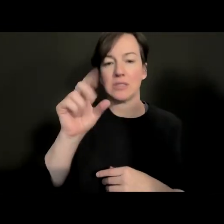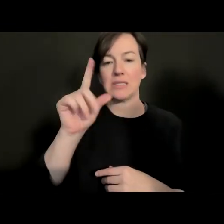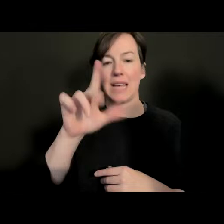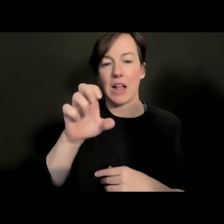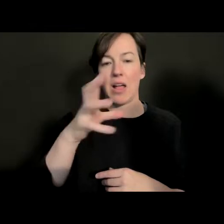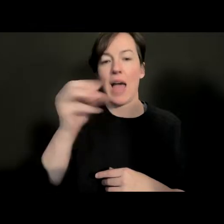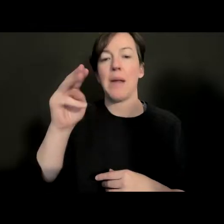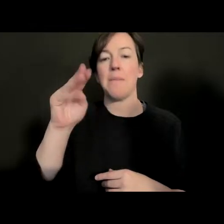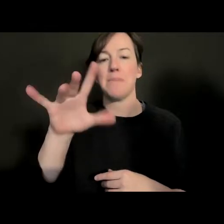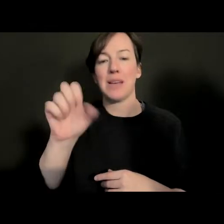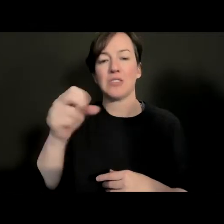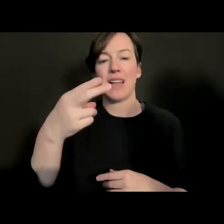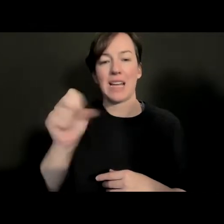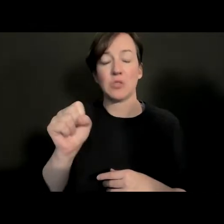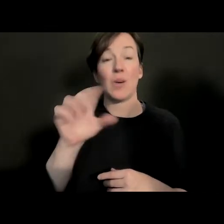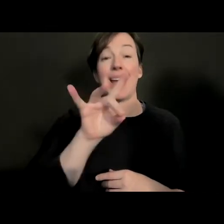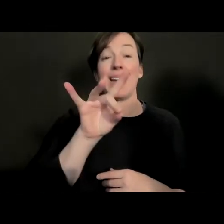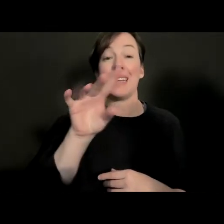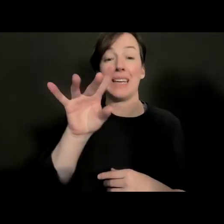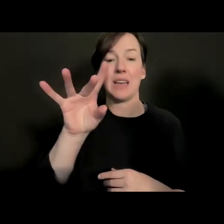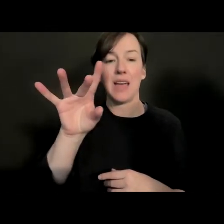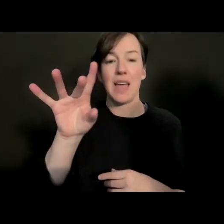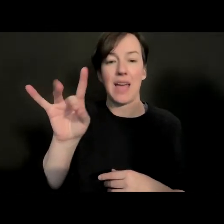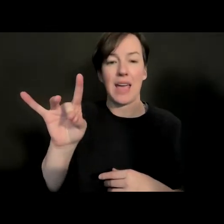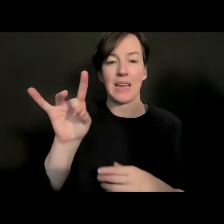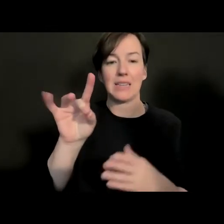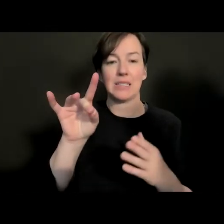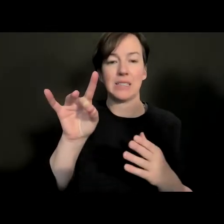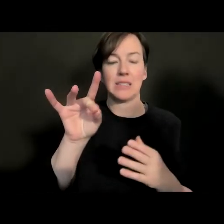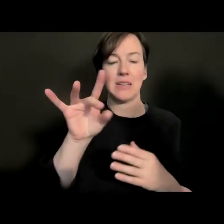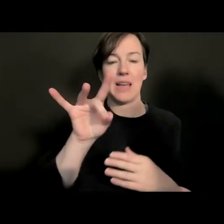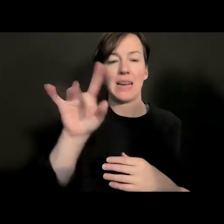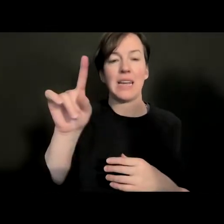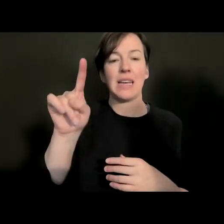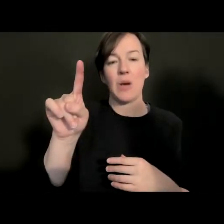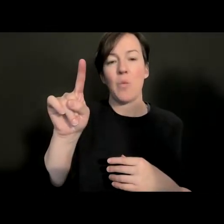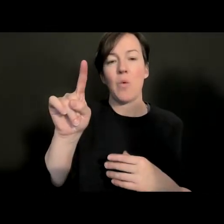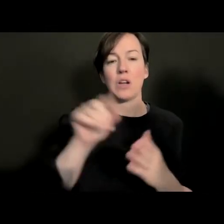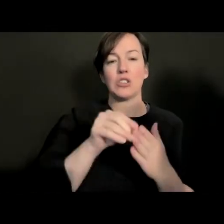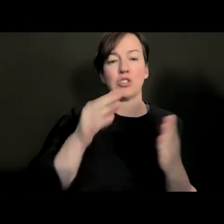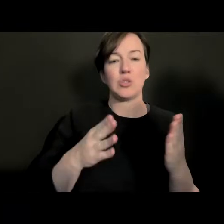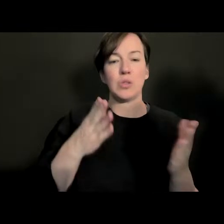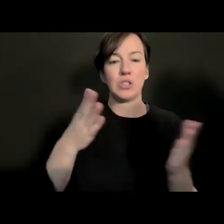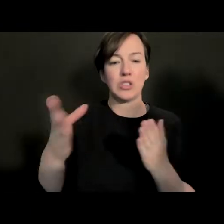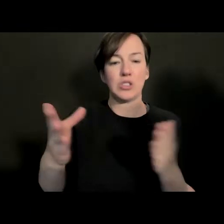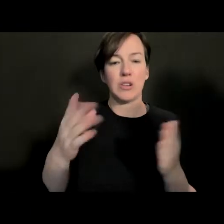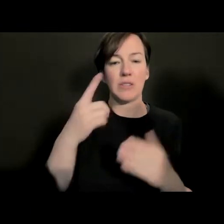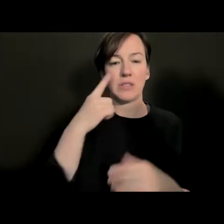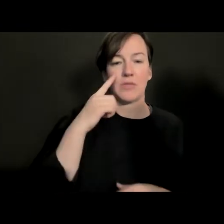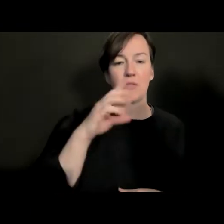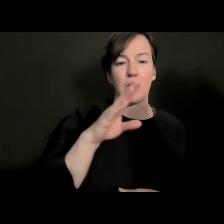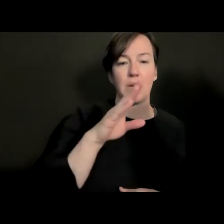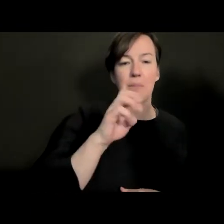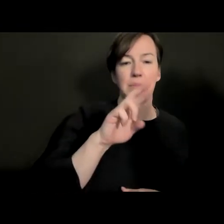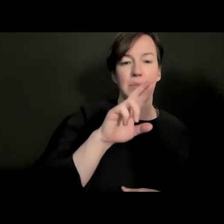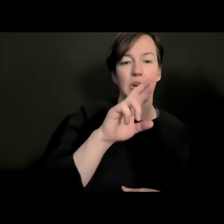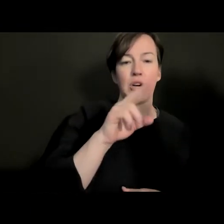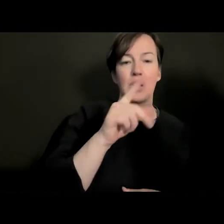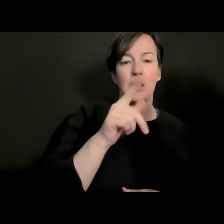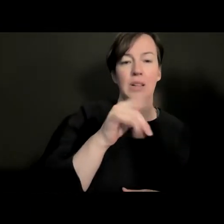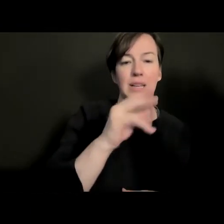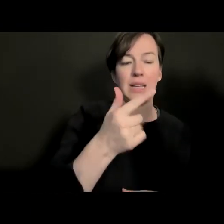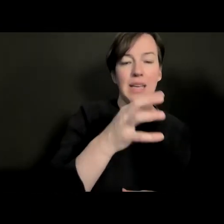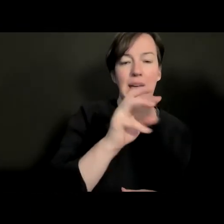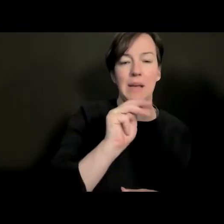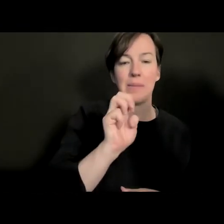81 students served in the Bay University programs at Burlingame and Cappuccino High Schools, as well as the